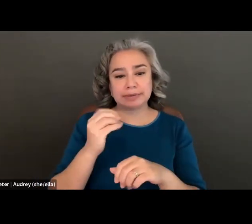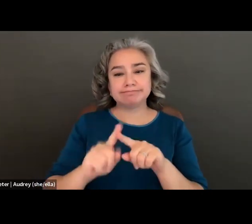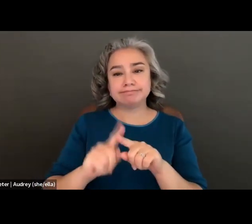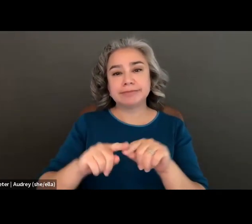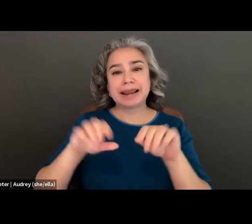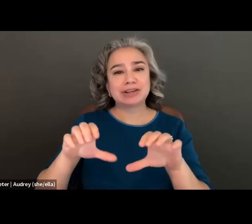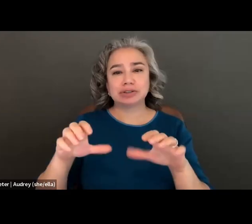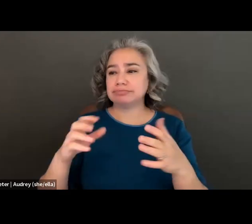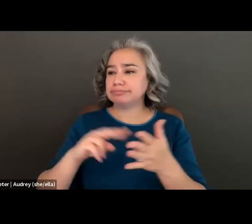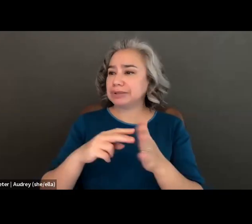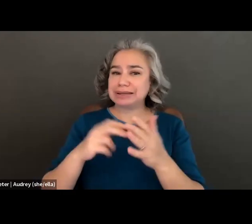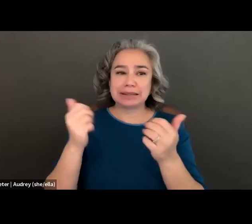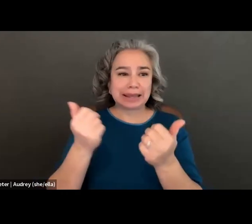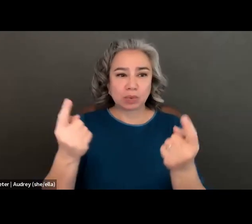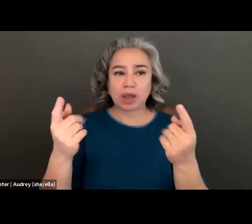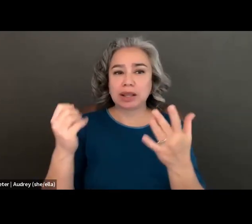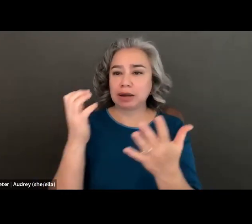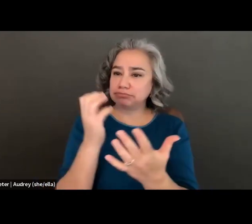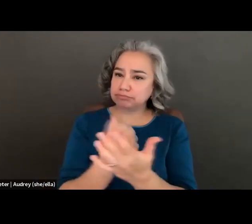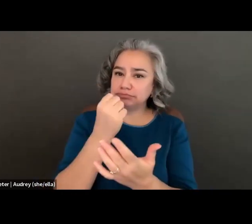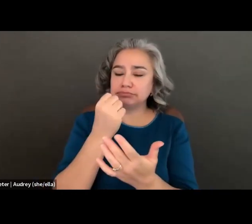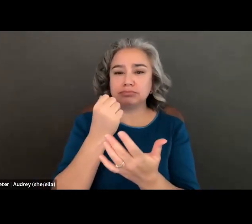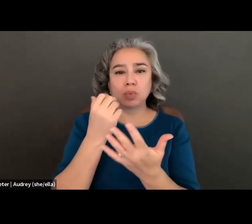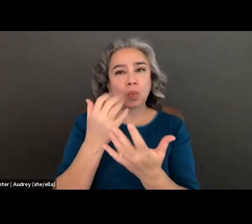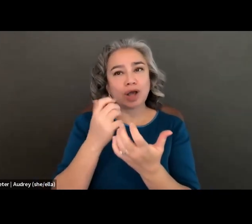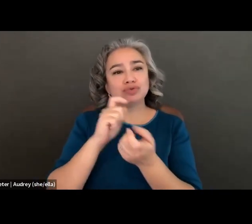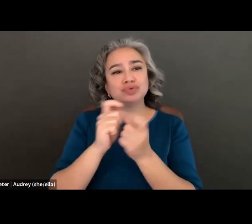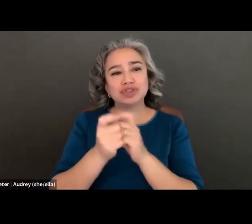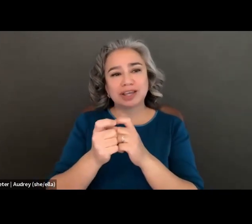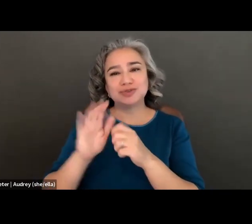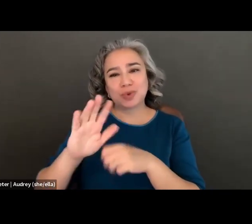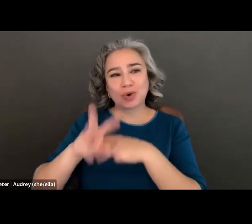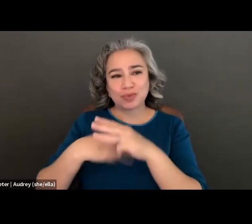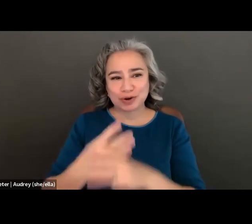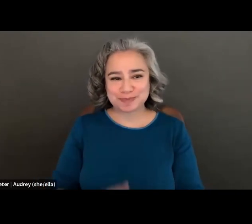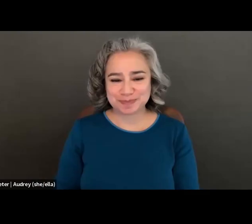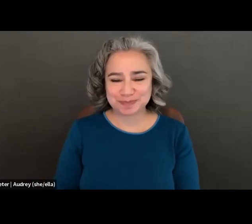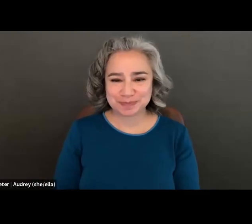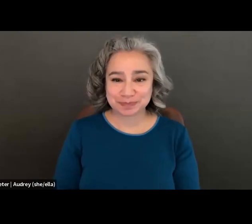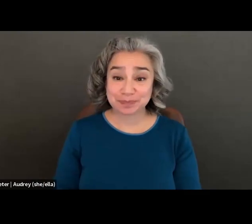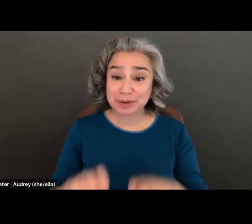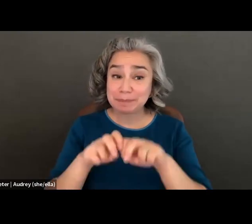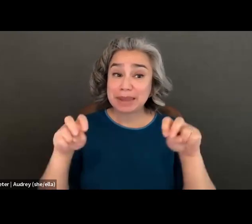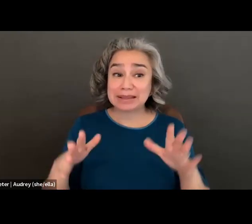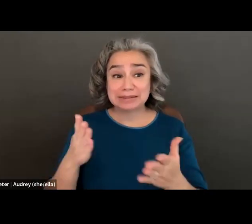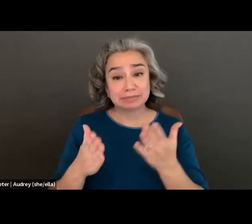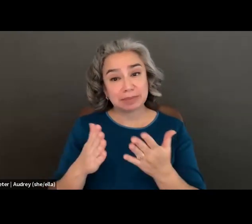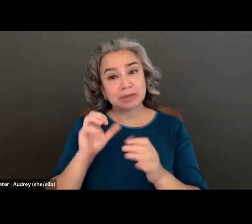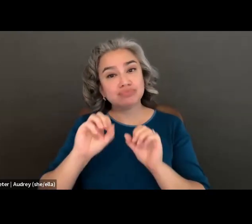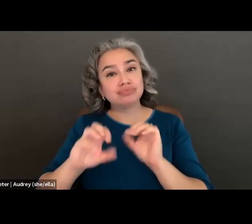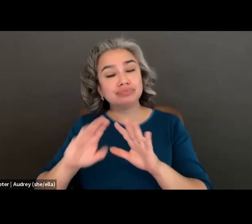actions that anyone can use to try to change something about the world around them. The panelists may use